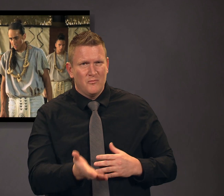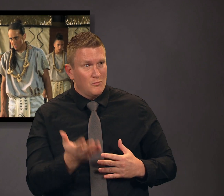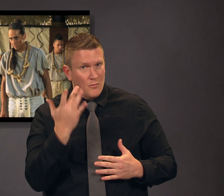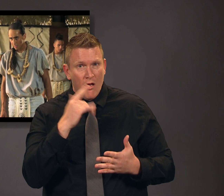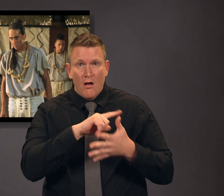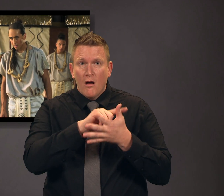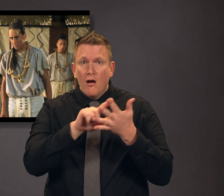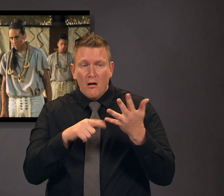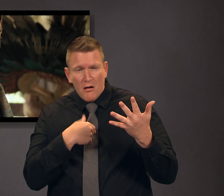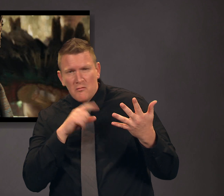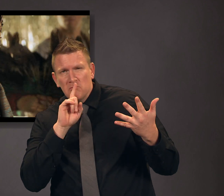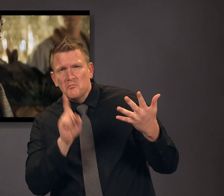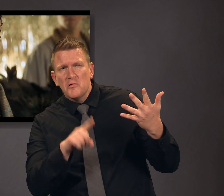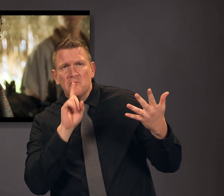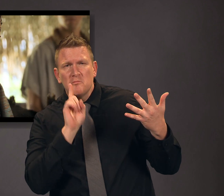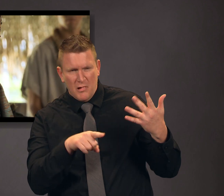them.